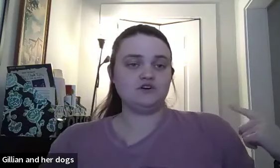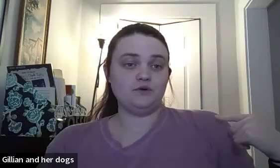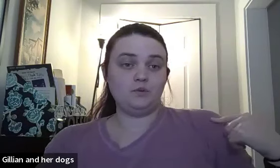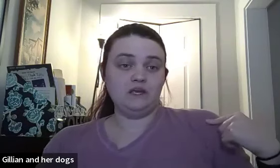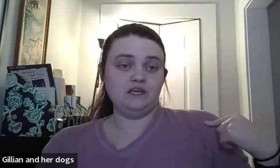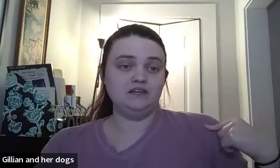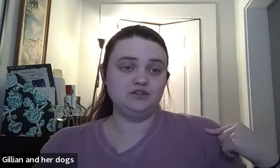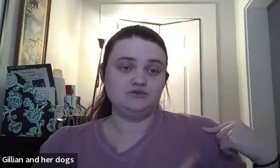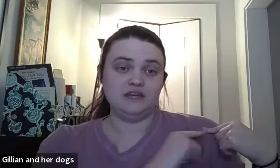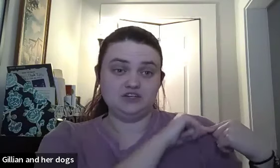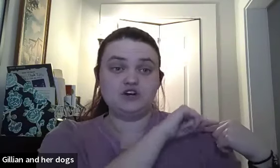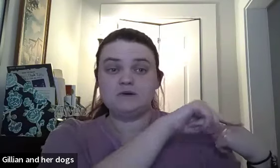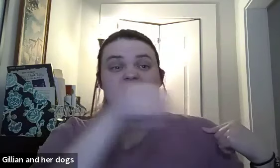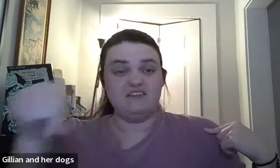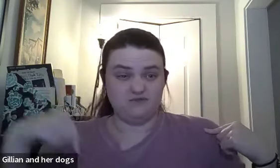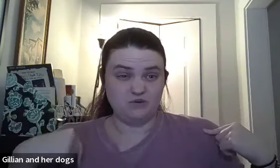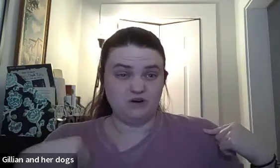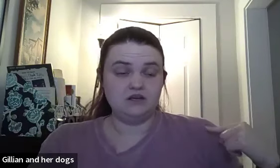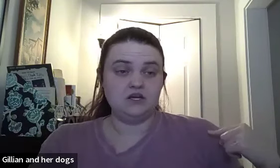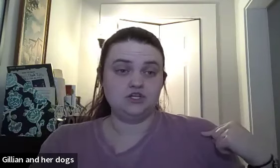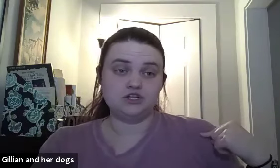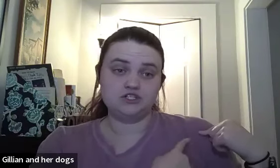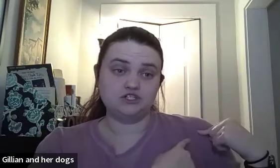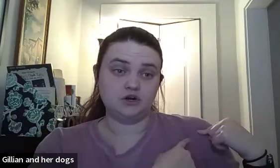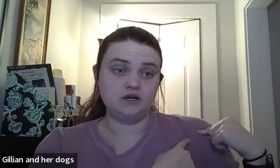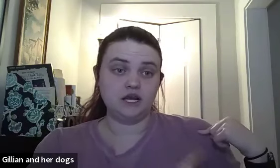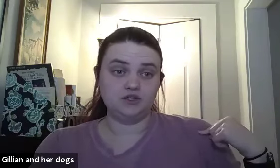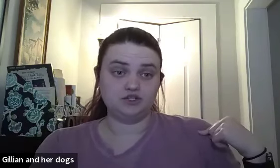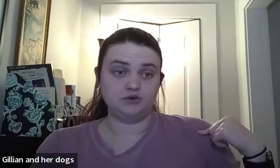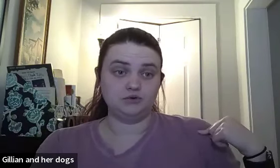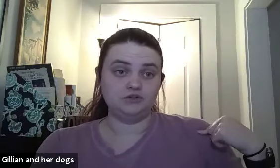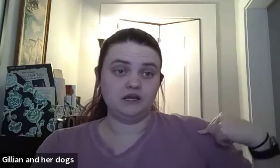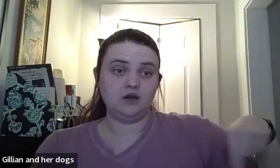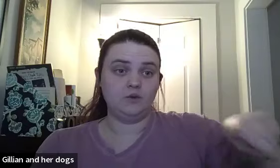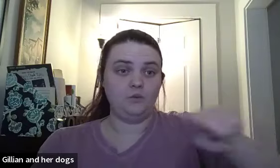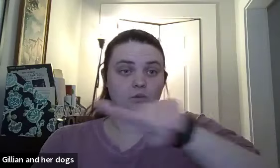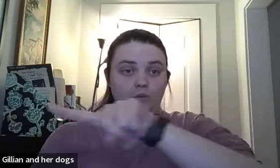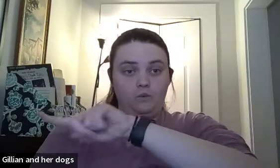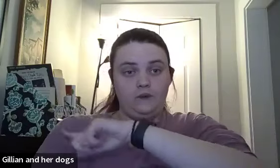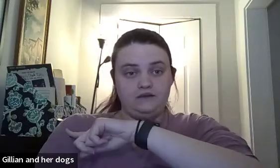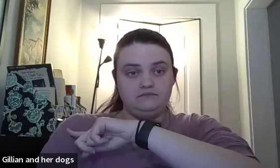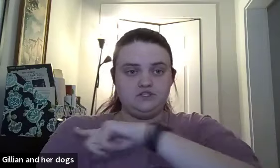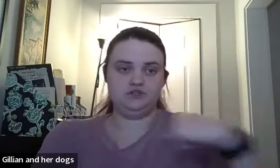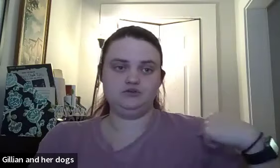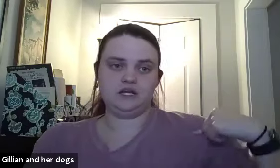So for we, you like, and you're talking about everyone, you're going to start at your shoulder and go we. So you do like